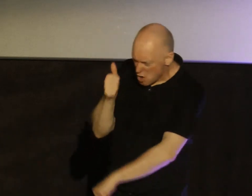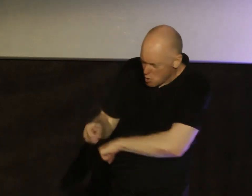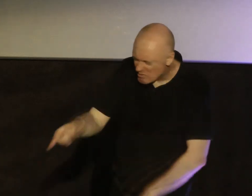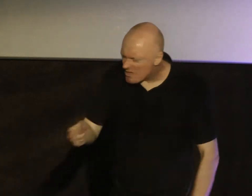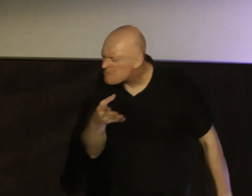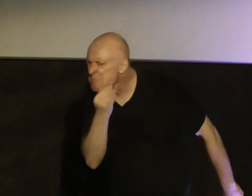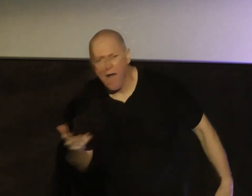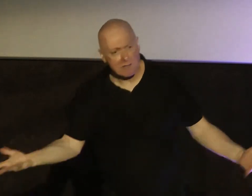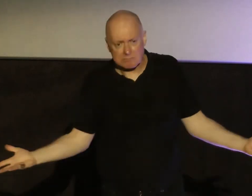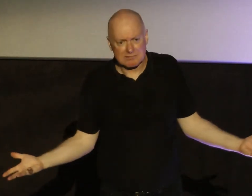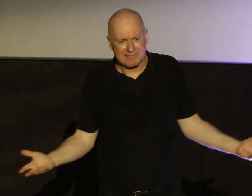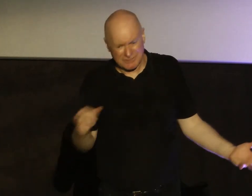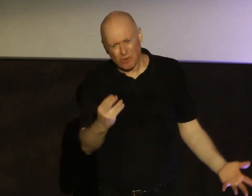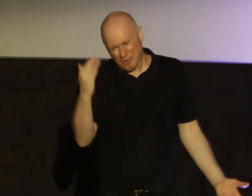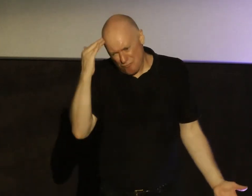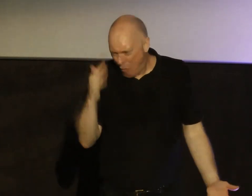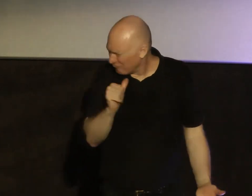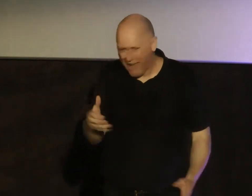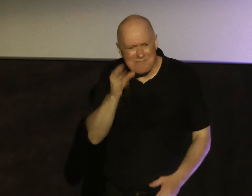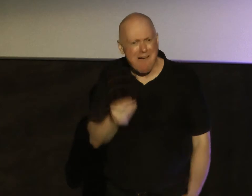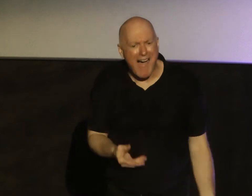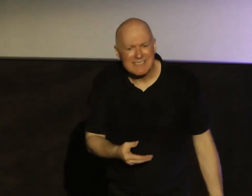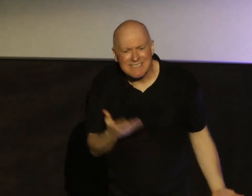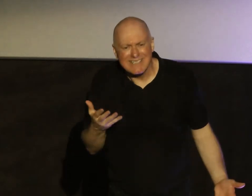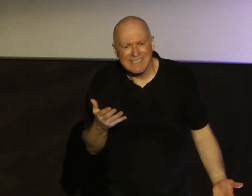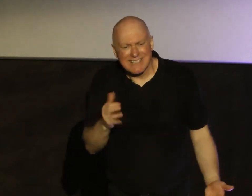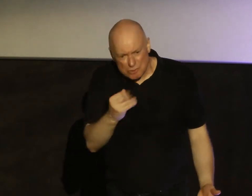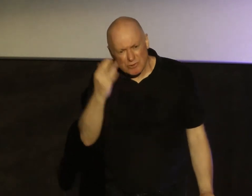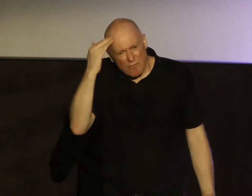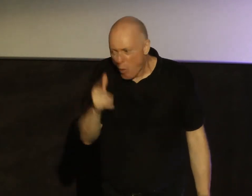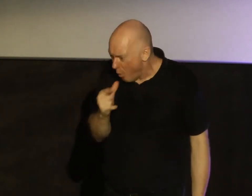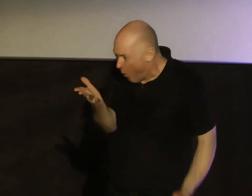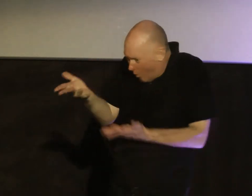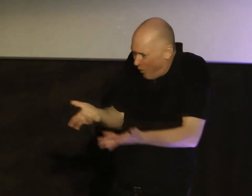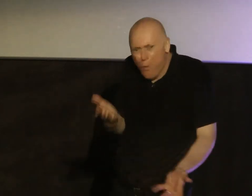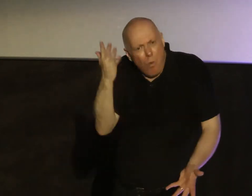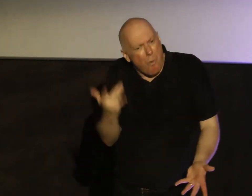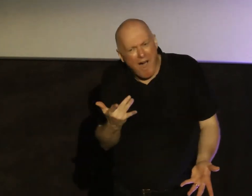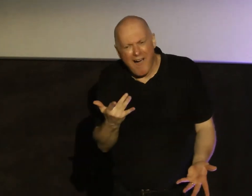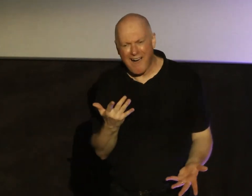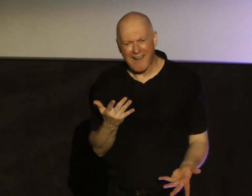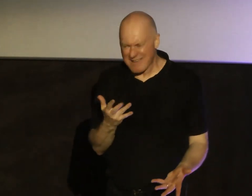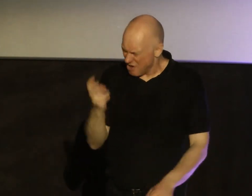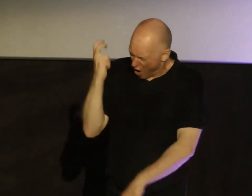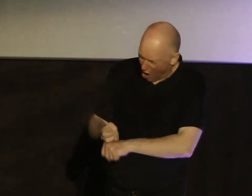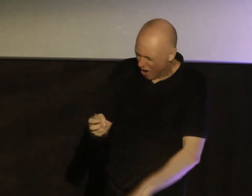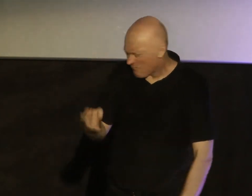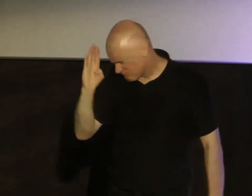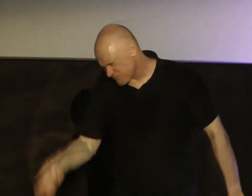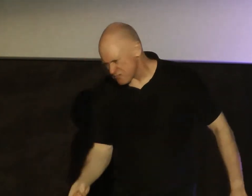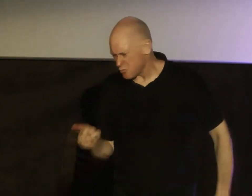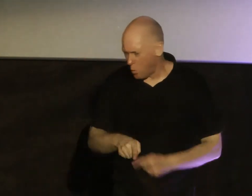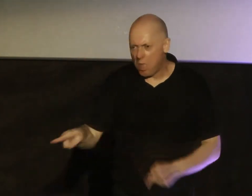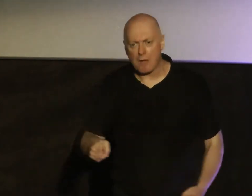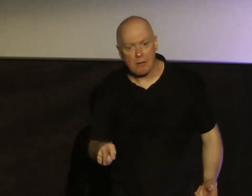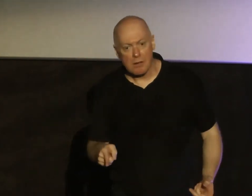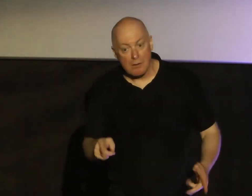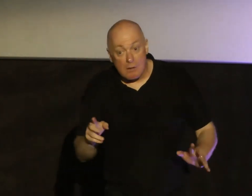being spies when Joseph fully knows they're not spies? Joseph knows who they are. Why is he being so harsh here? Is it because he's